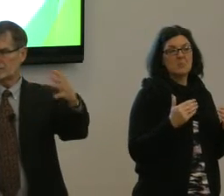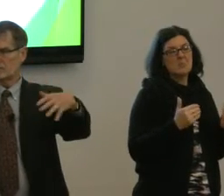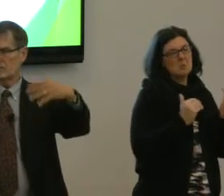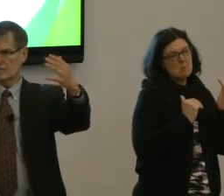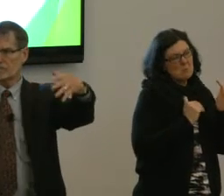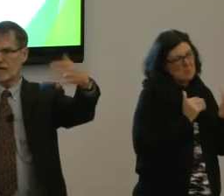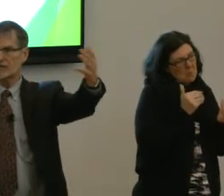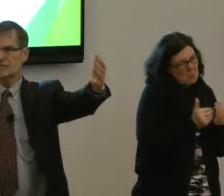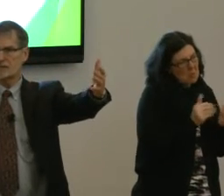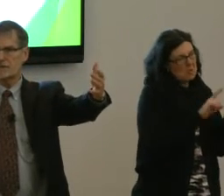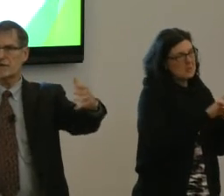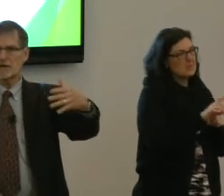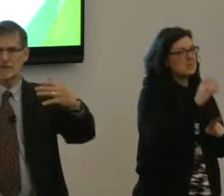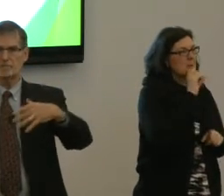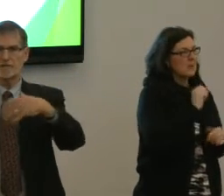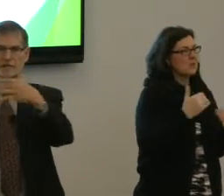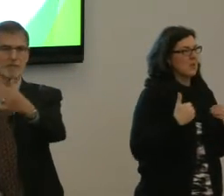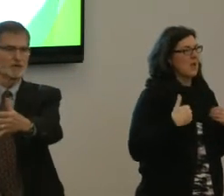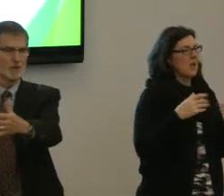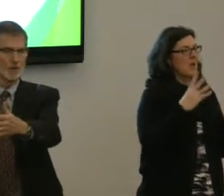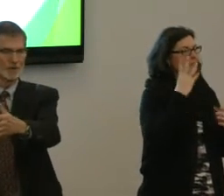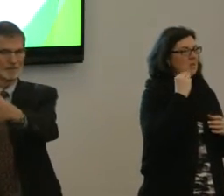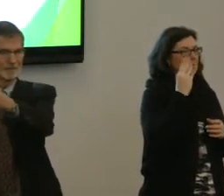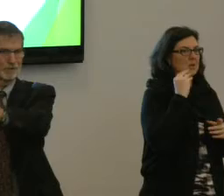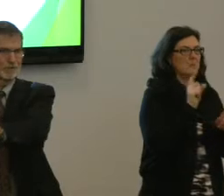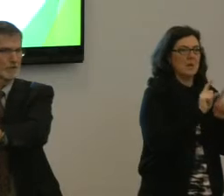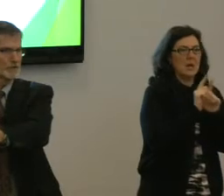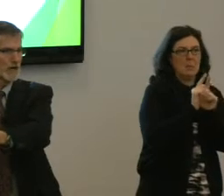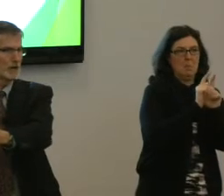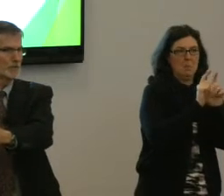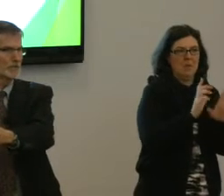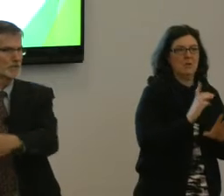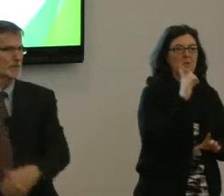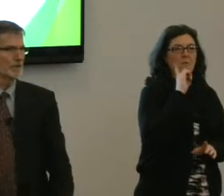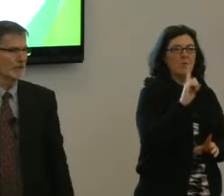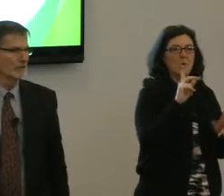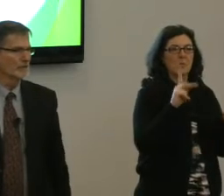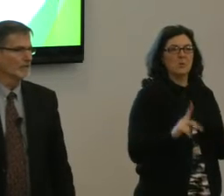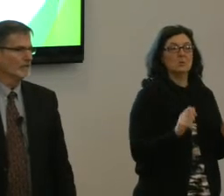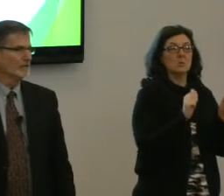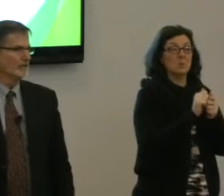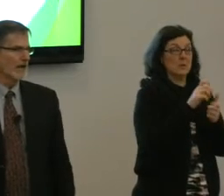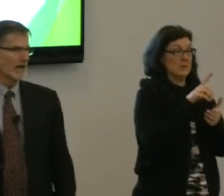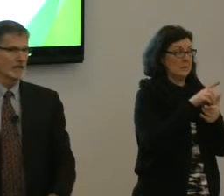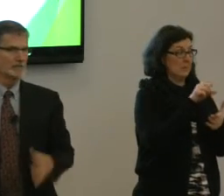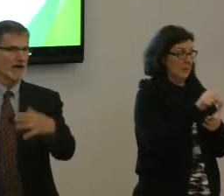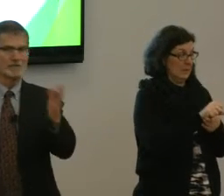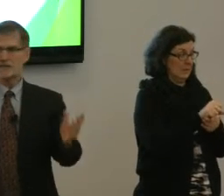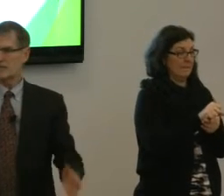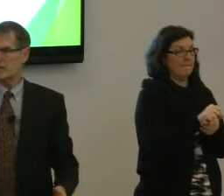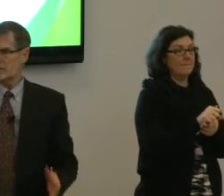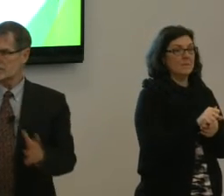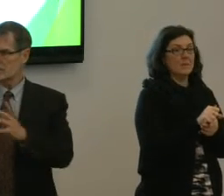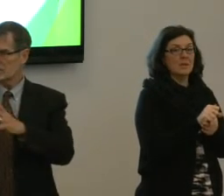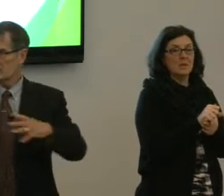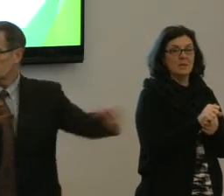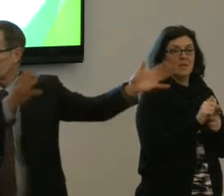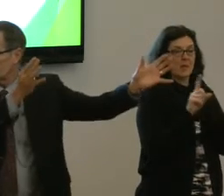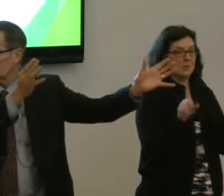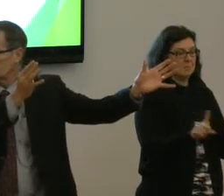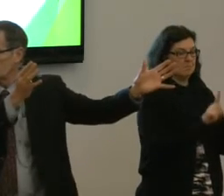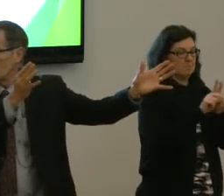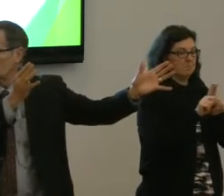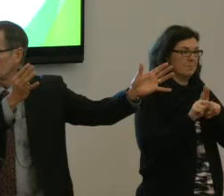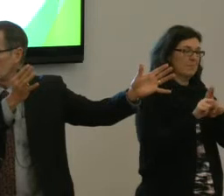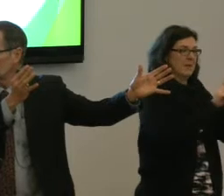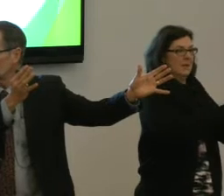been had some experience in being a mentor for a child with a disability. And in 5 or 10 minutes, that